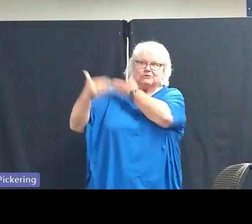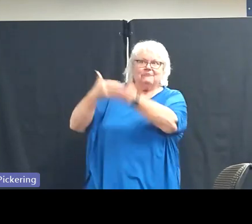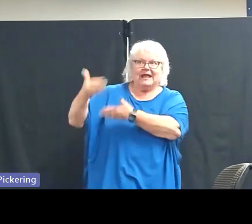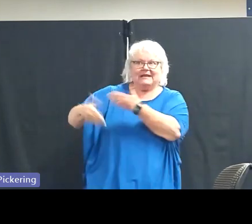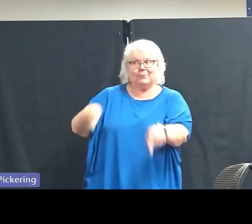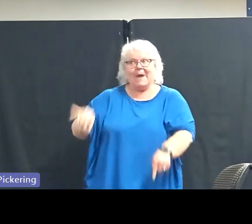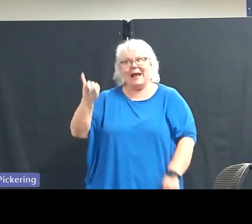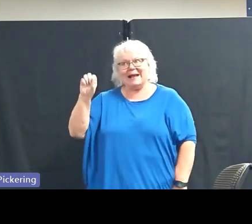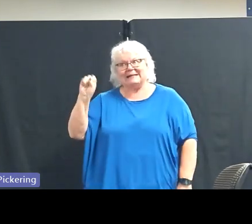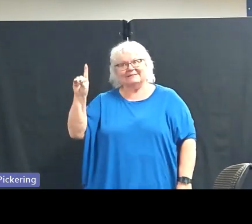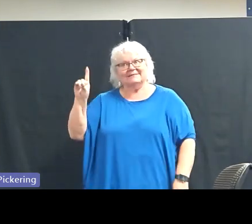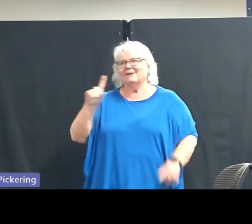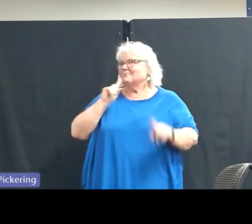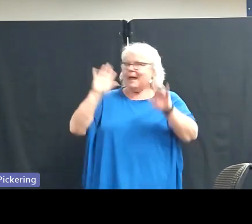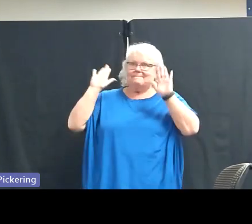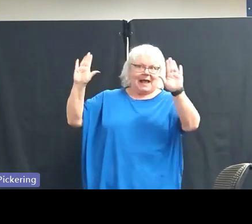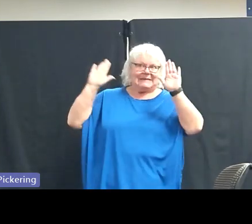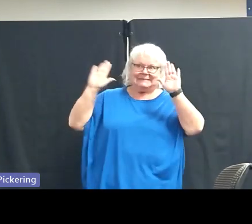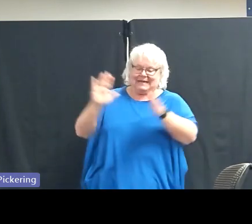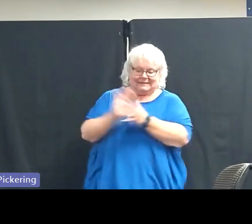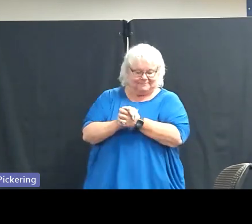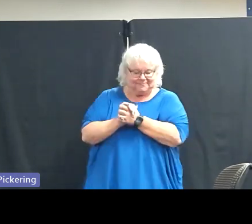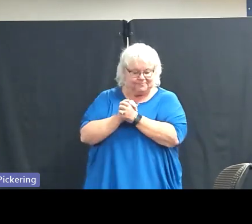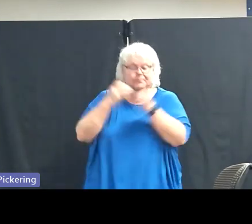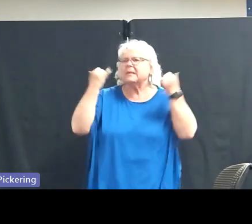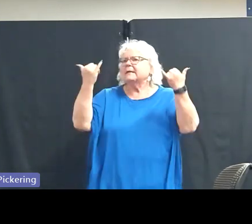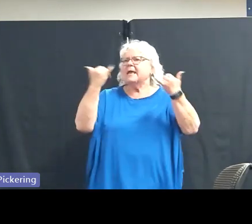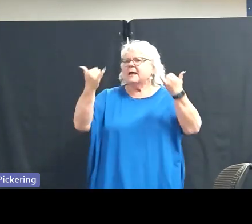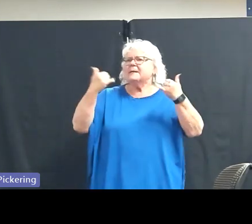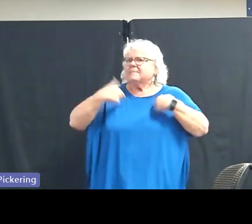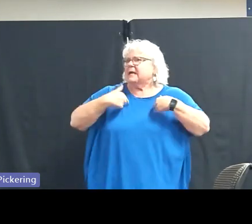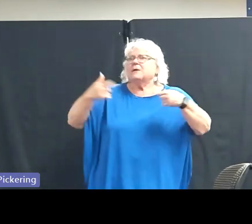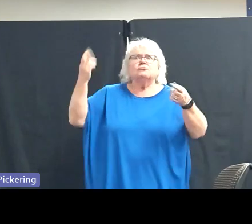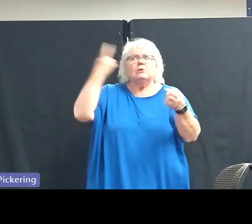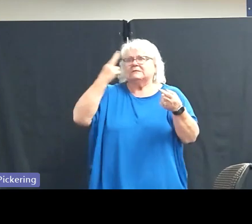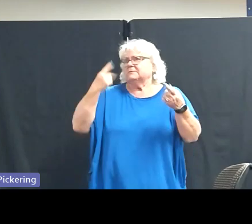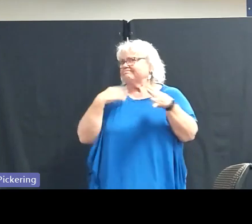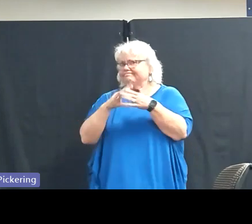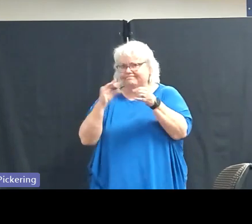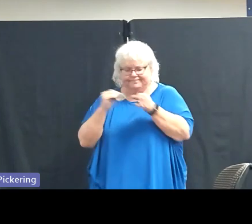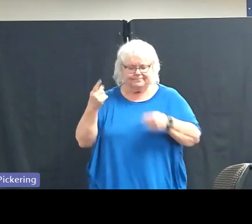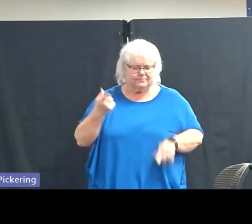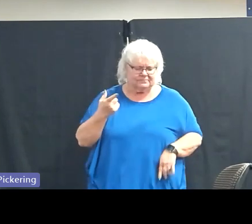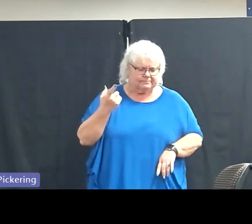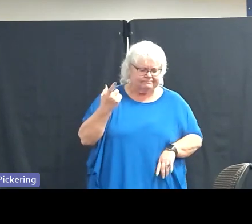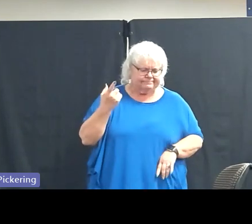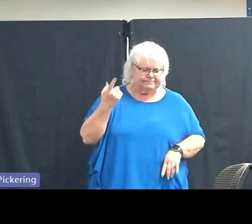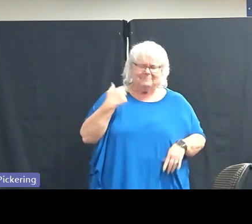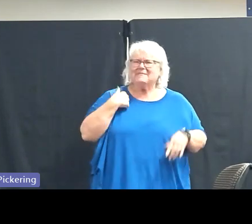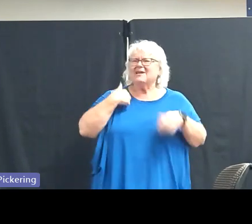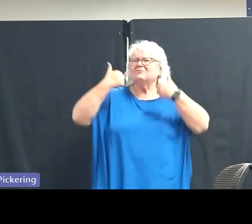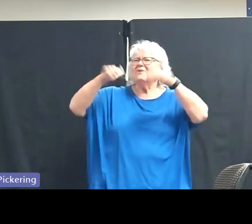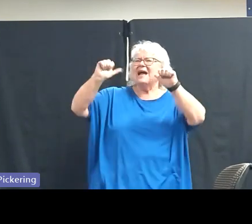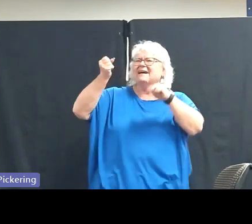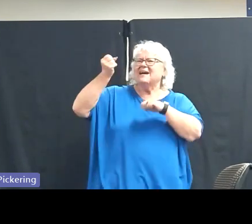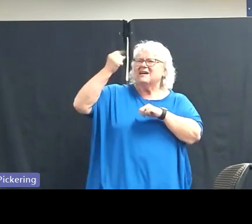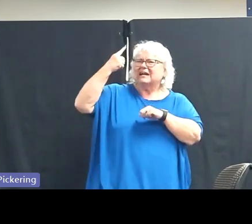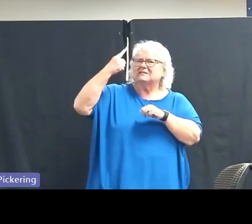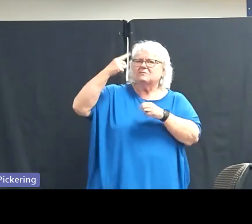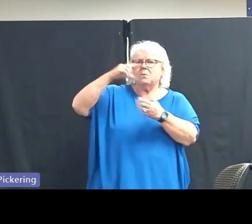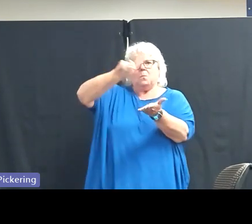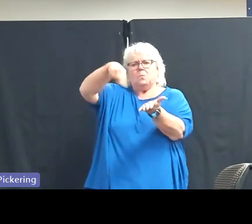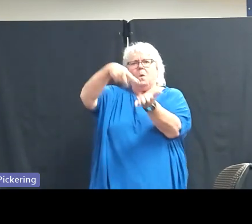I am technically a 4th generation family at ISD. The reason I wanted to make this comment to